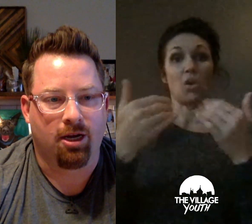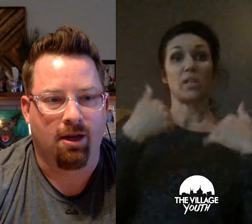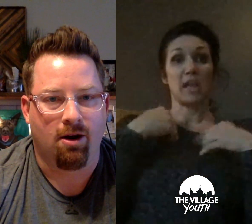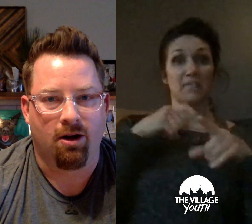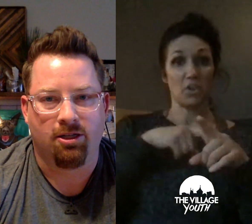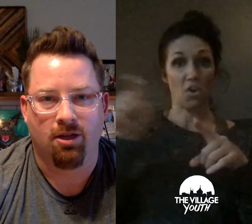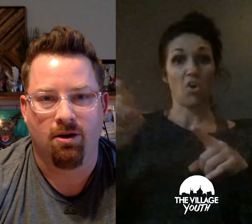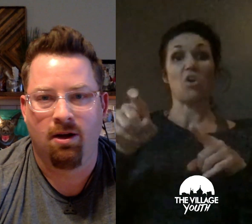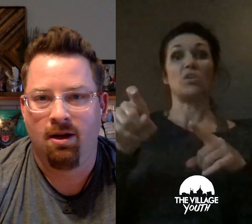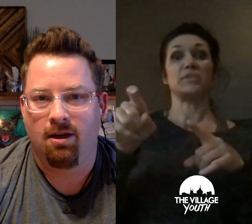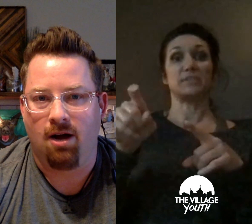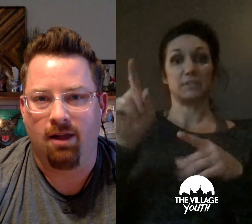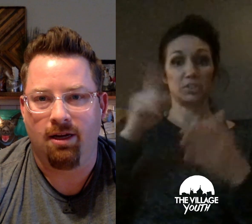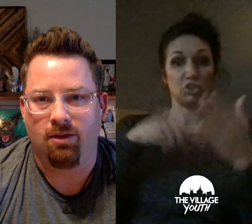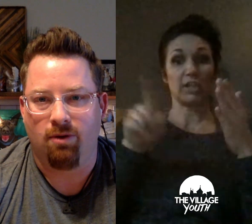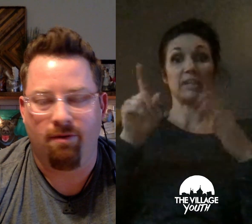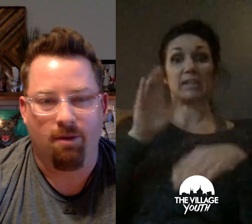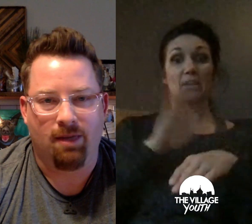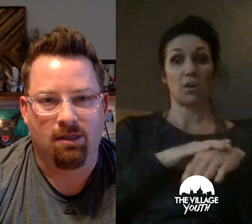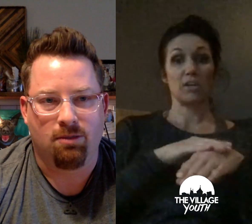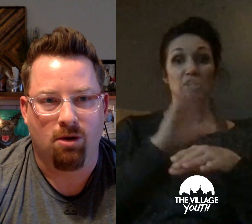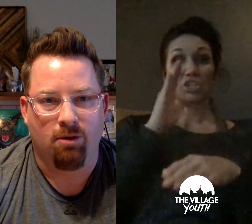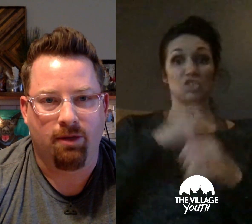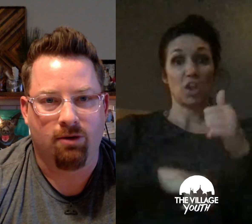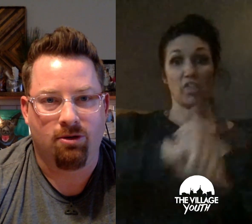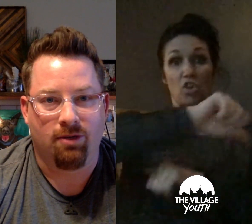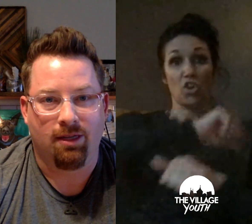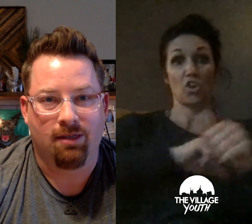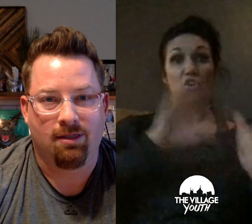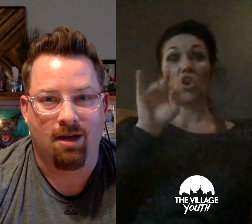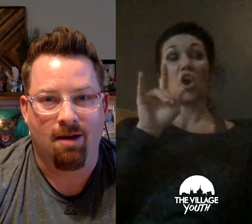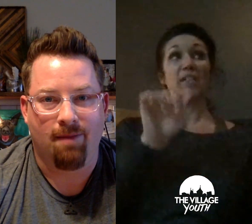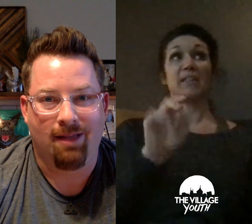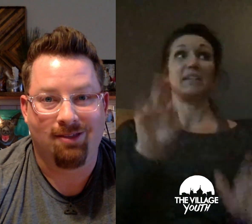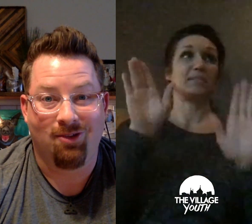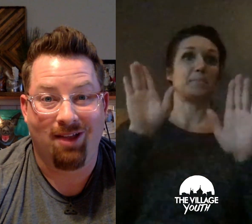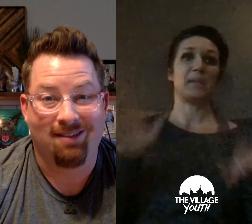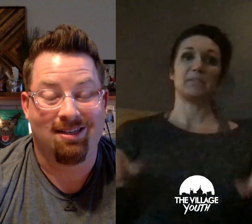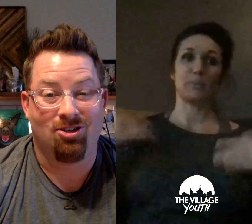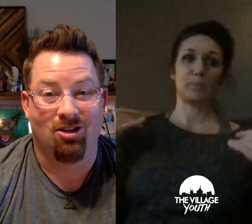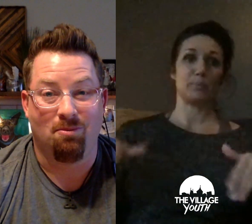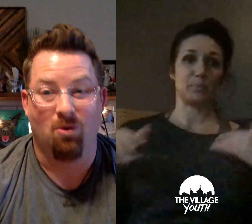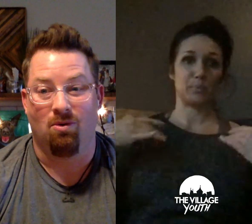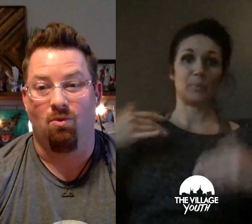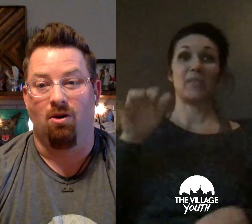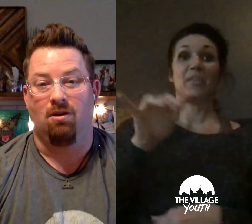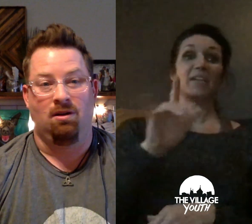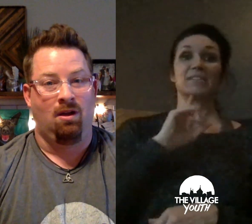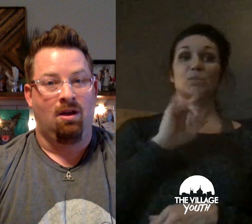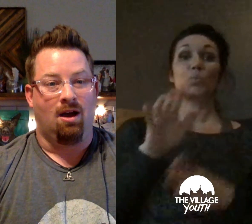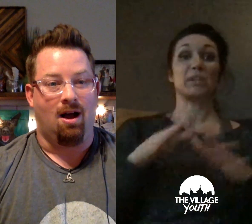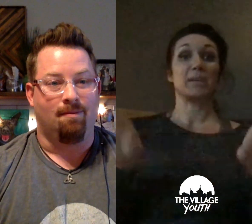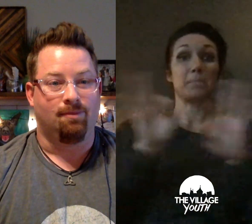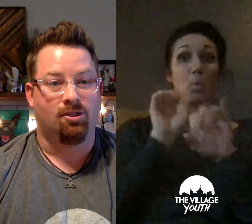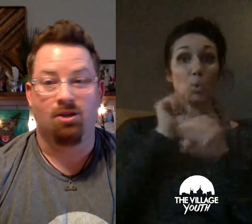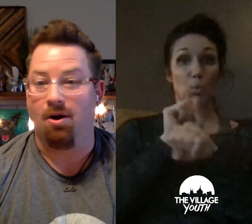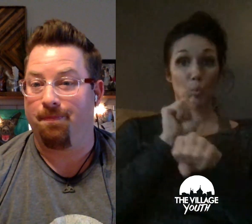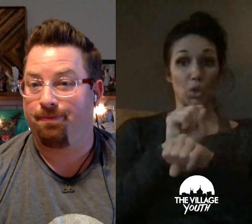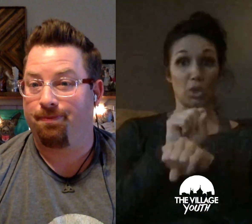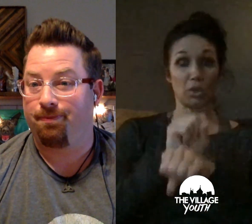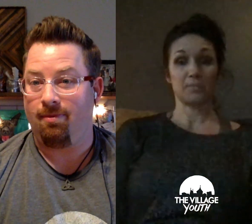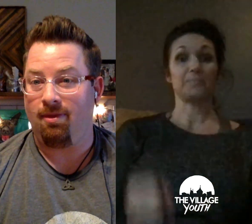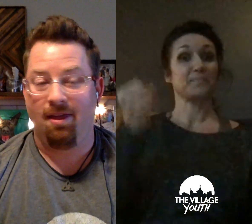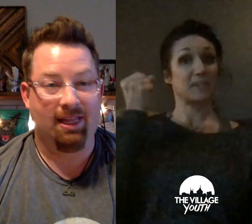out, checking out on each other. Colleen is one of our amazing small group leaders doing this, and so that is such an important work.